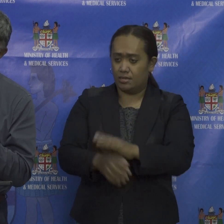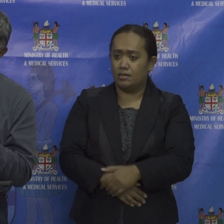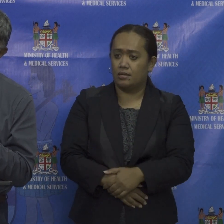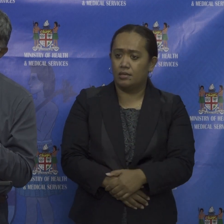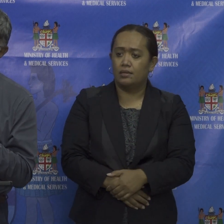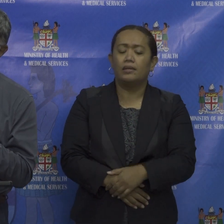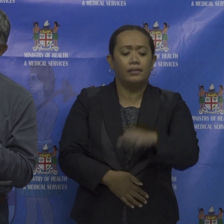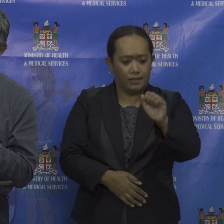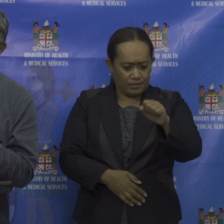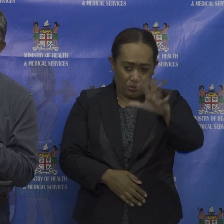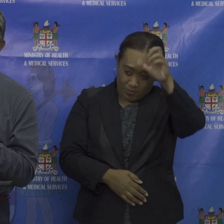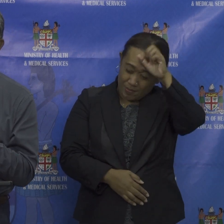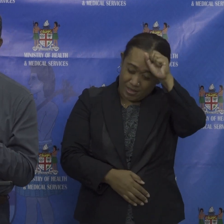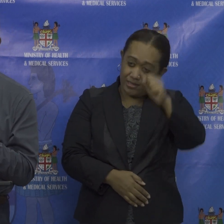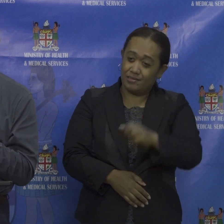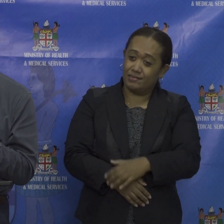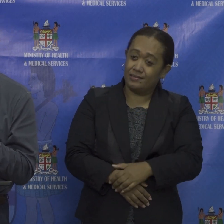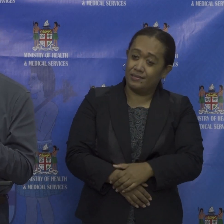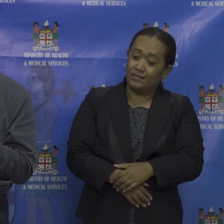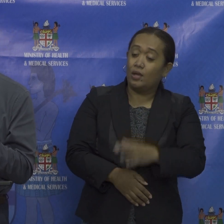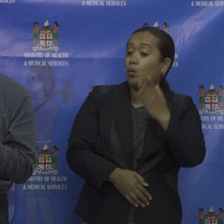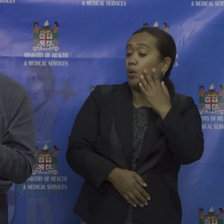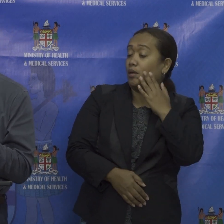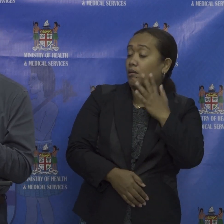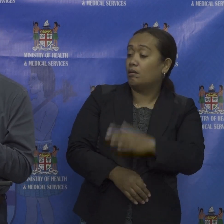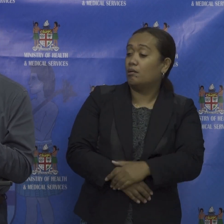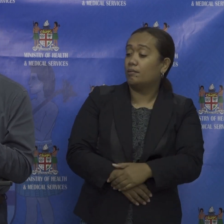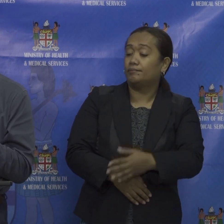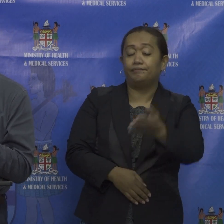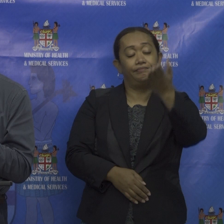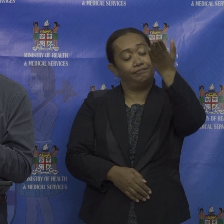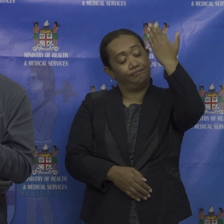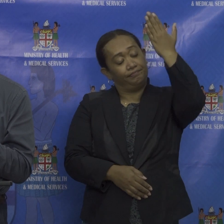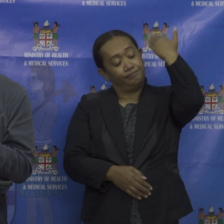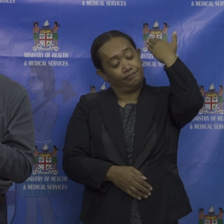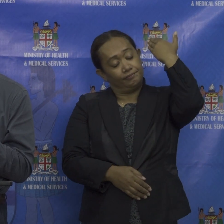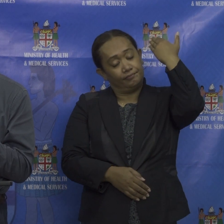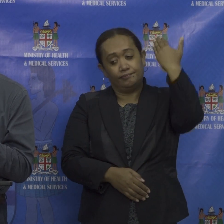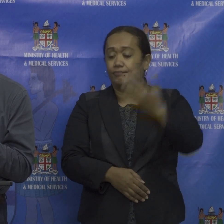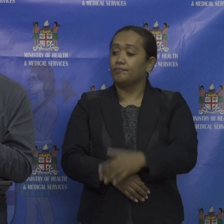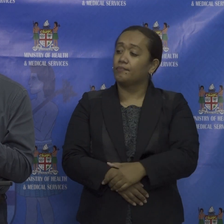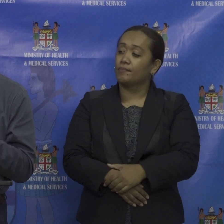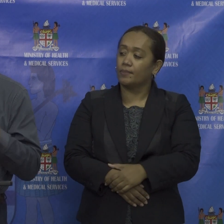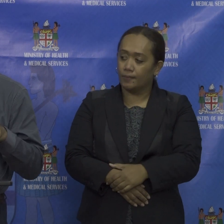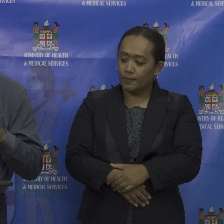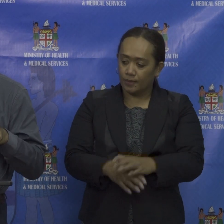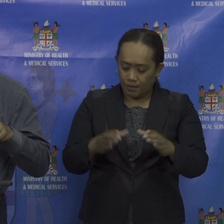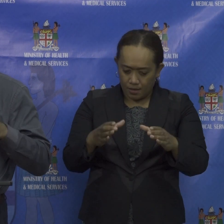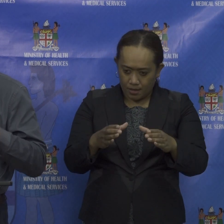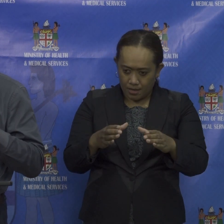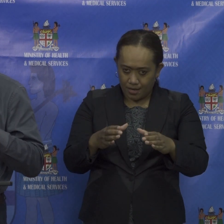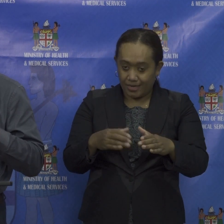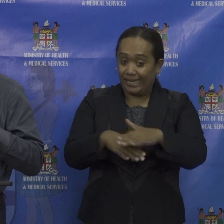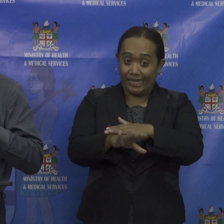actually explored. You remember when we went back to the case